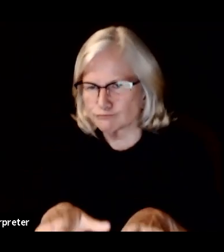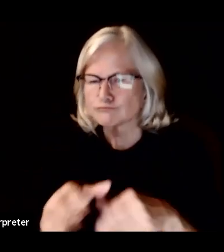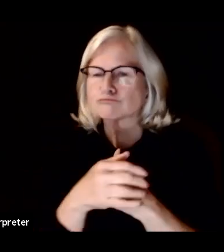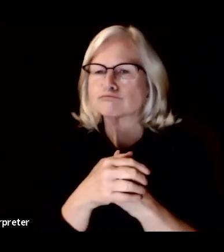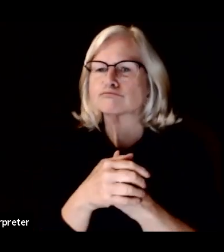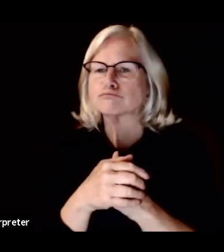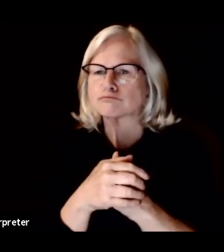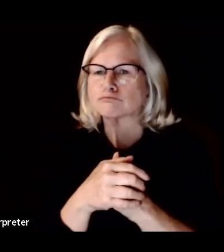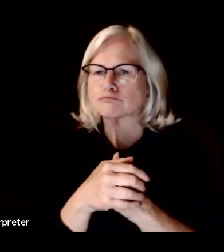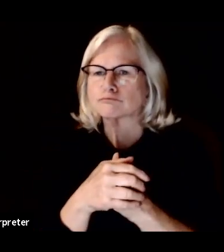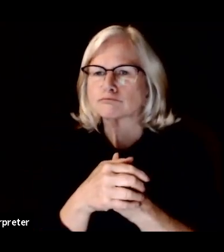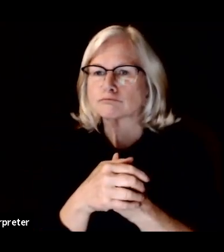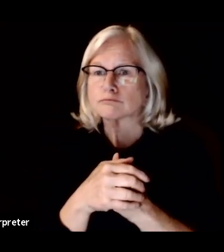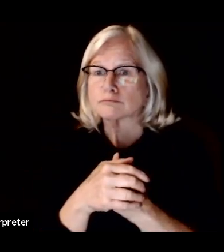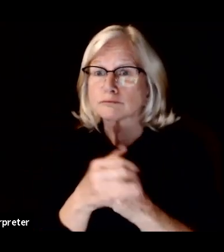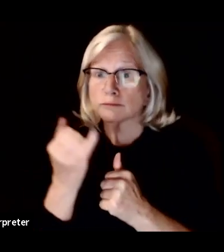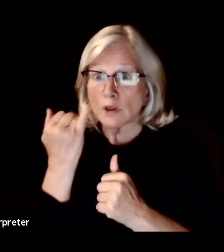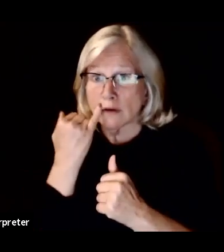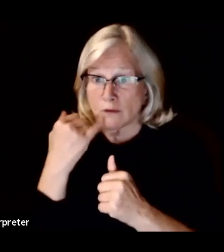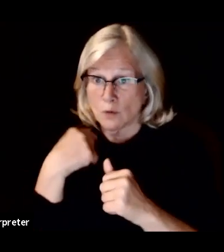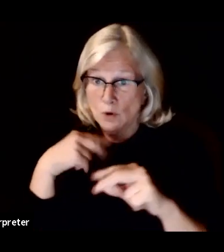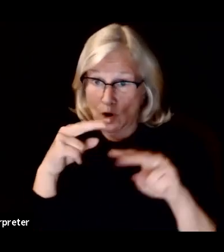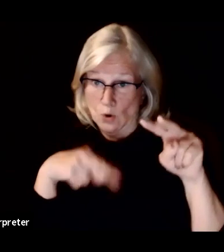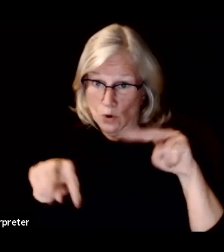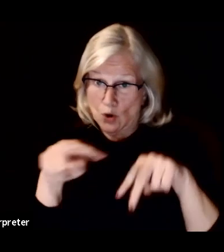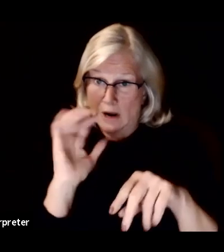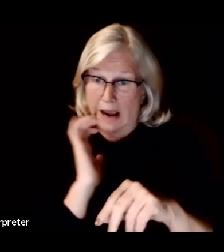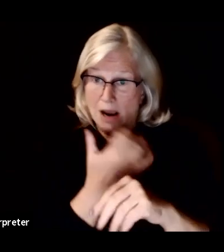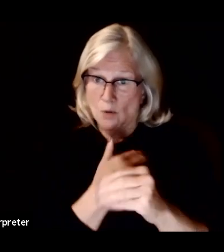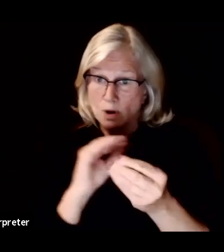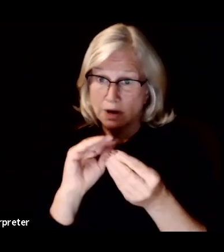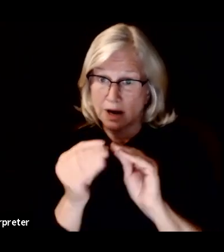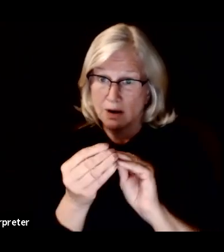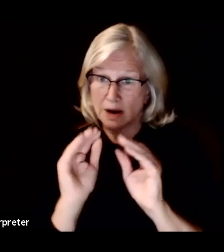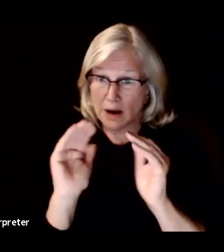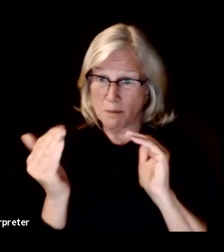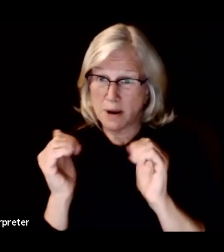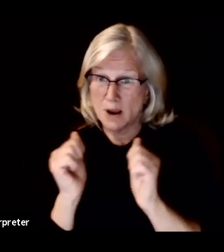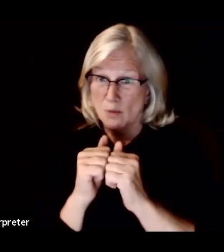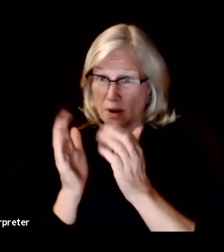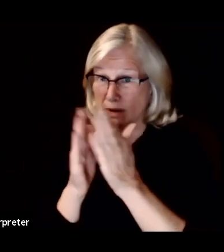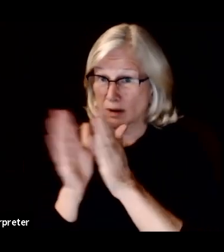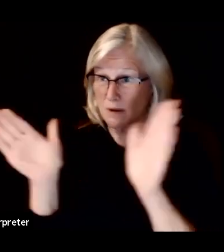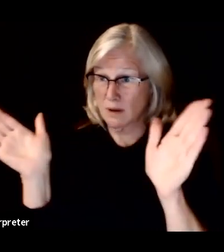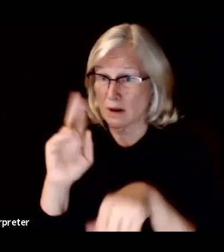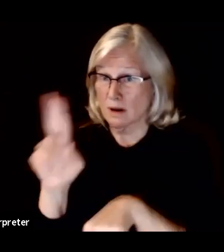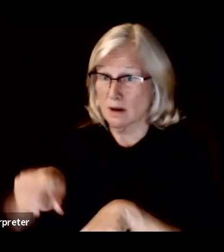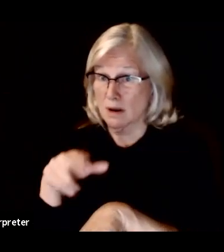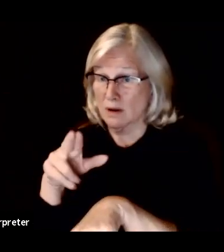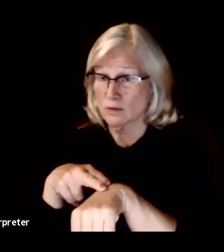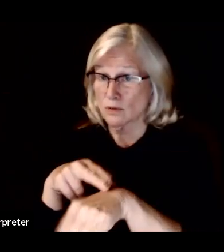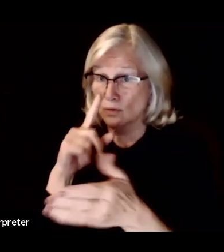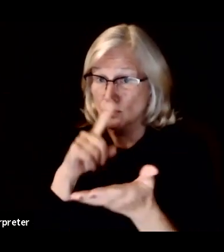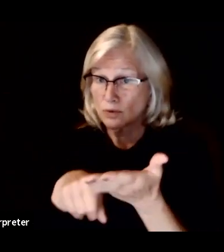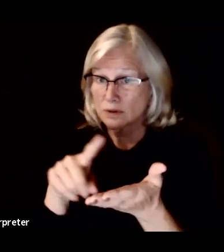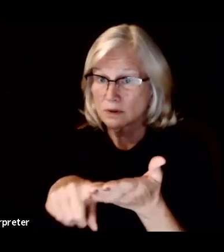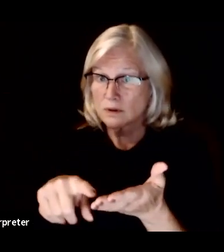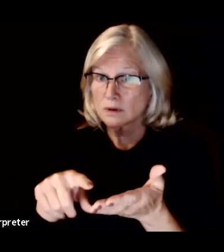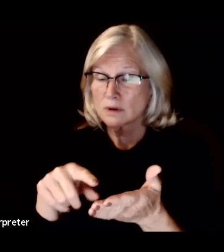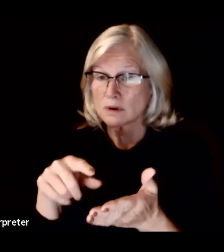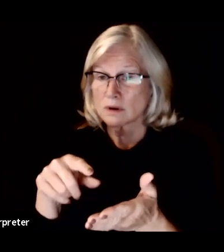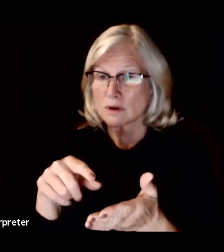data, we're seeing the majority of the pregnant women having a positive outcome. We also looked